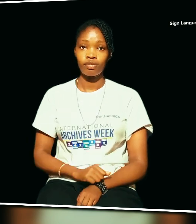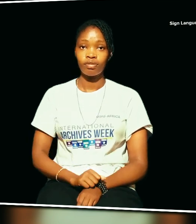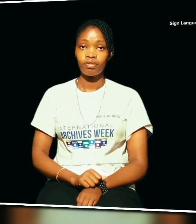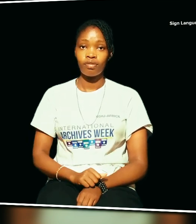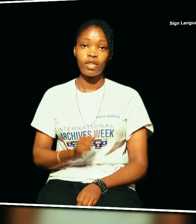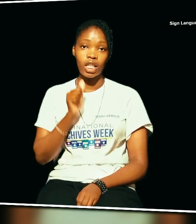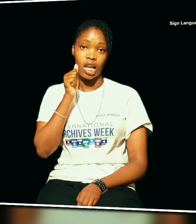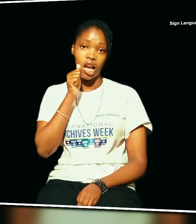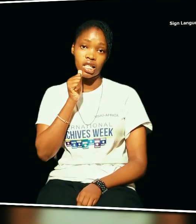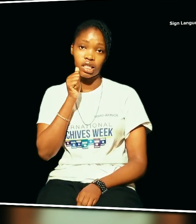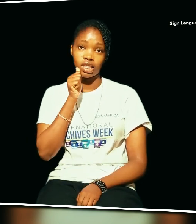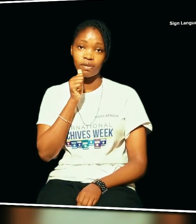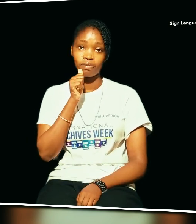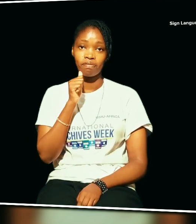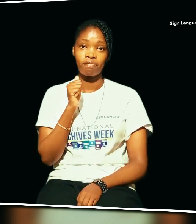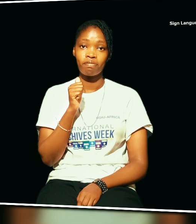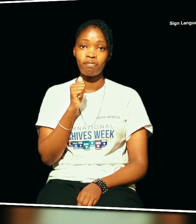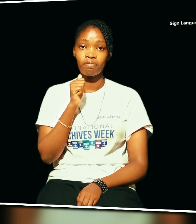aunt,